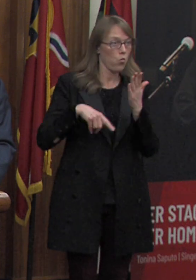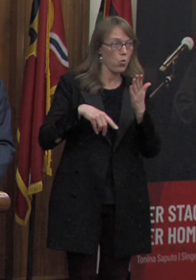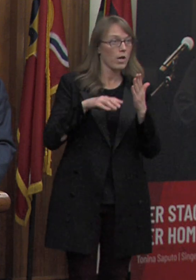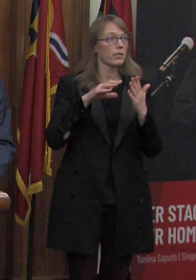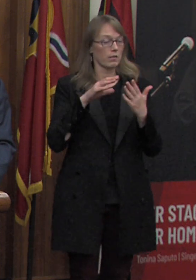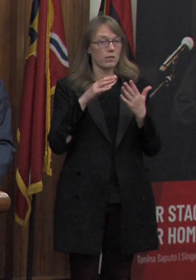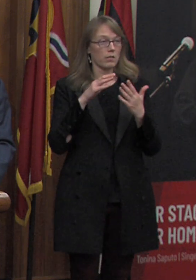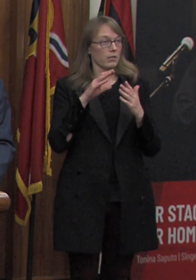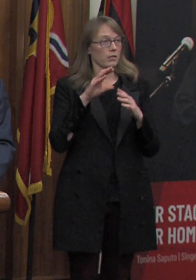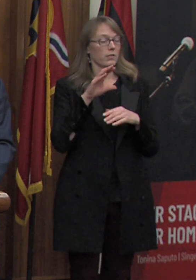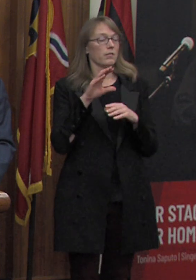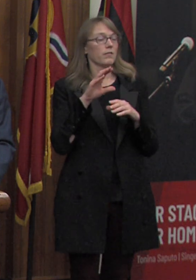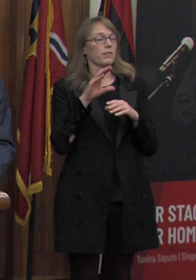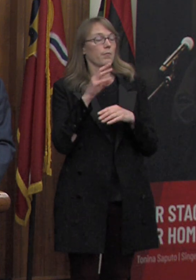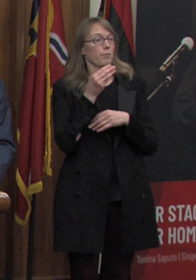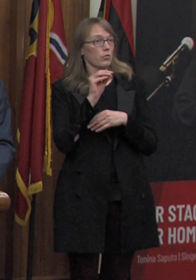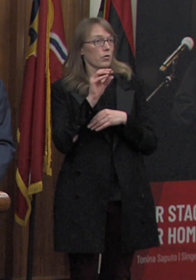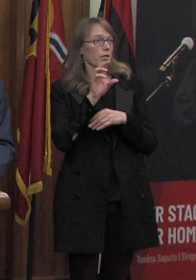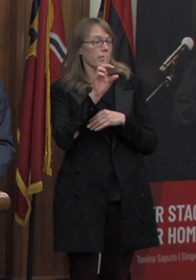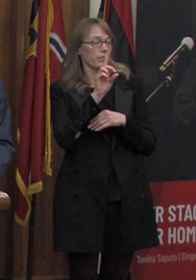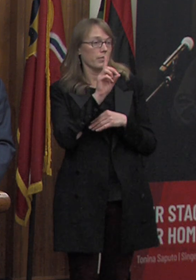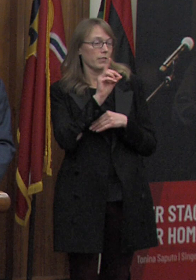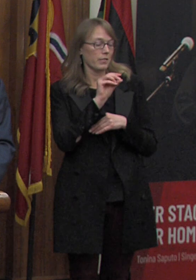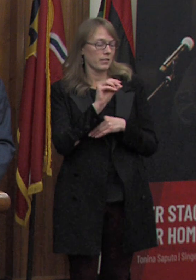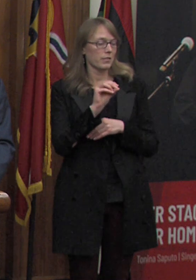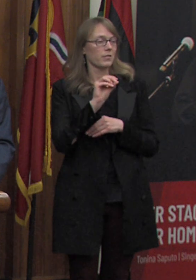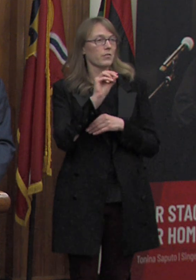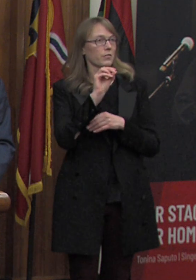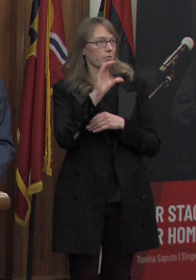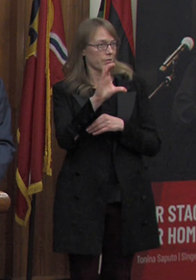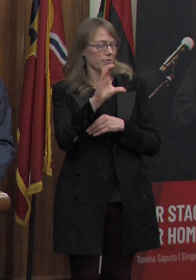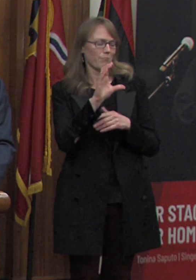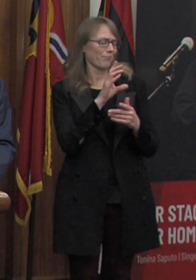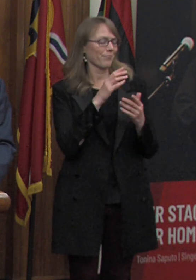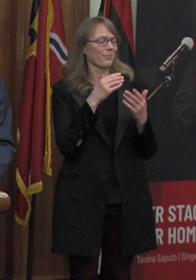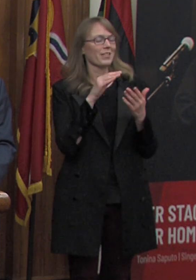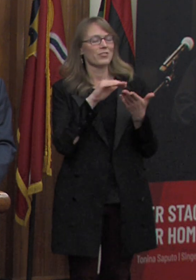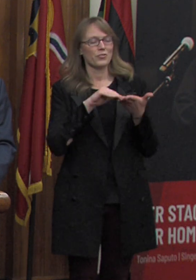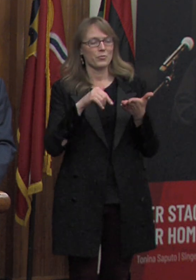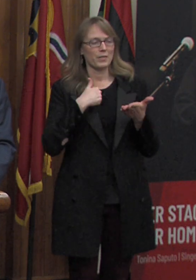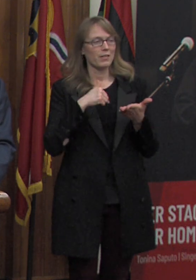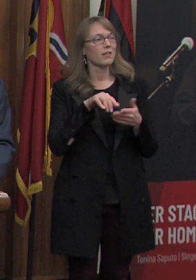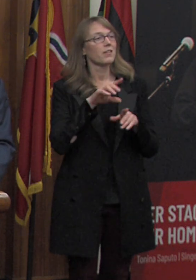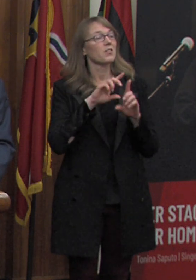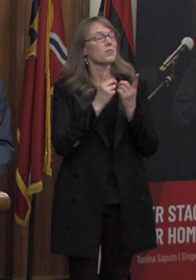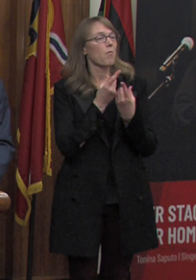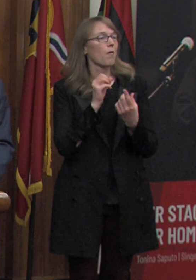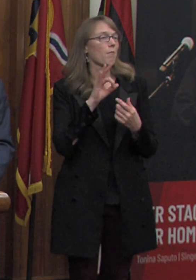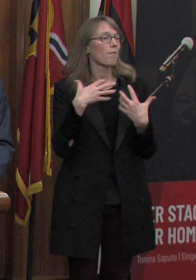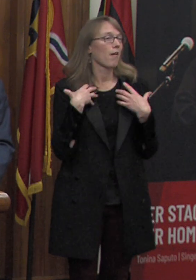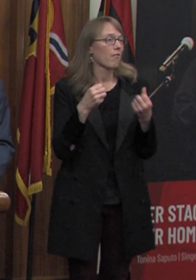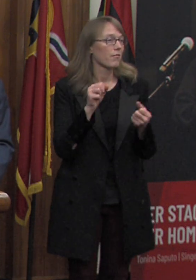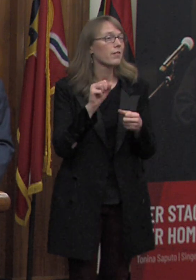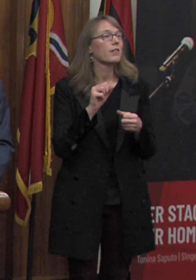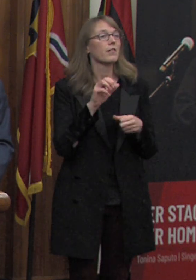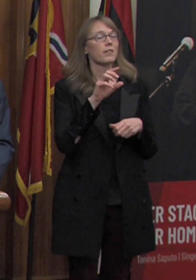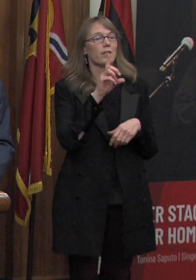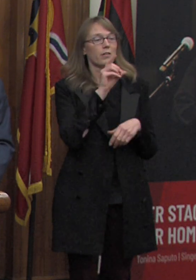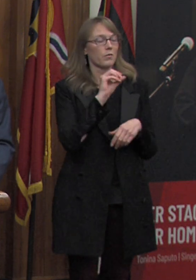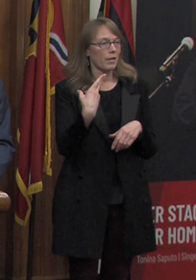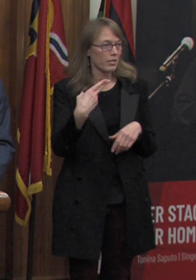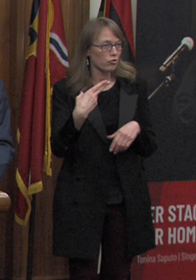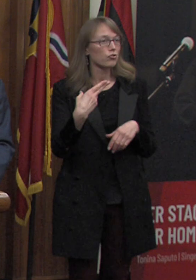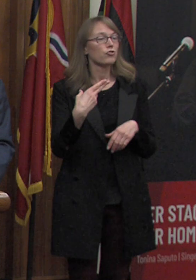additional exposures. And so no other individuals are at risk from developing